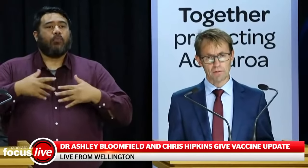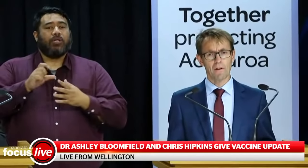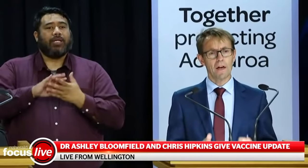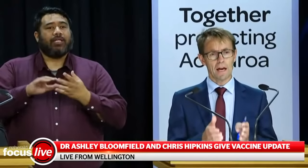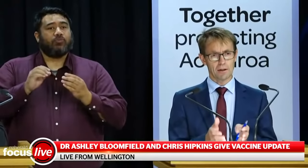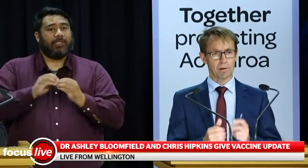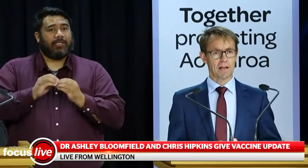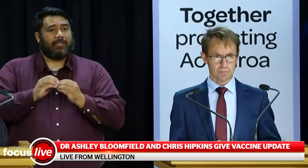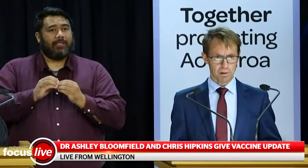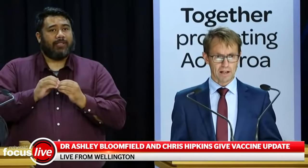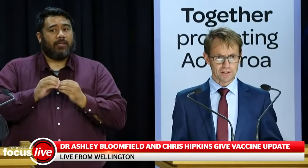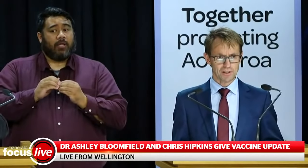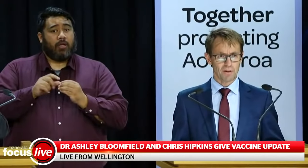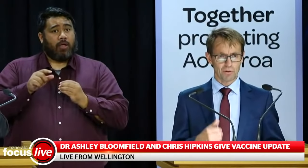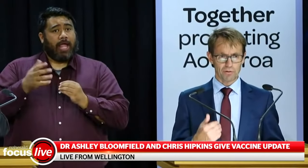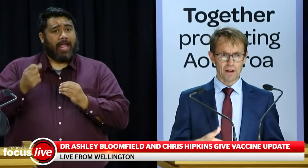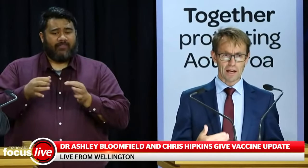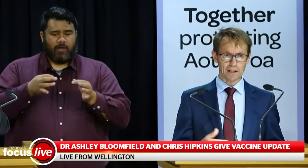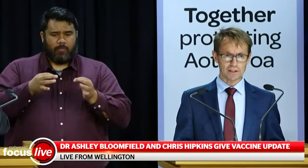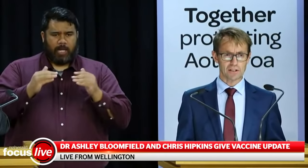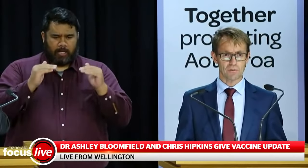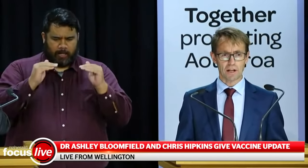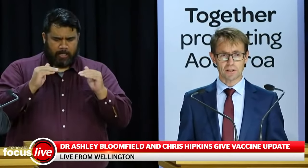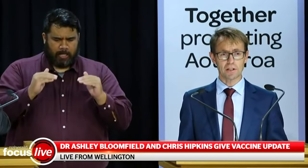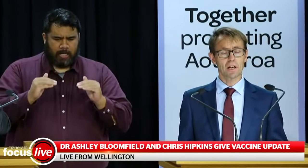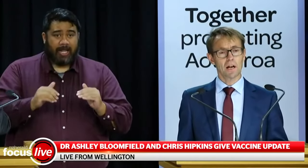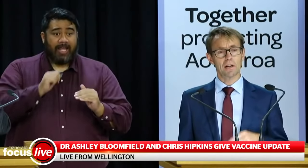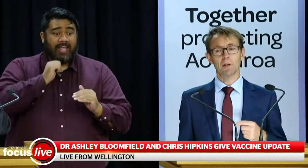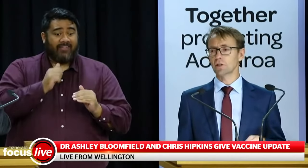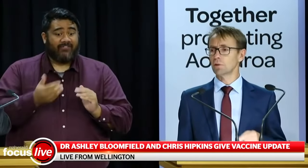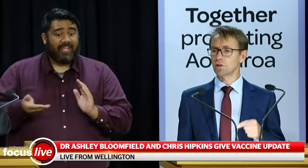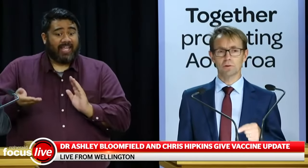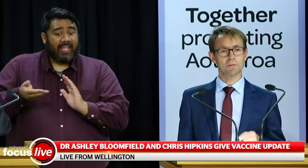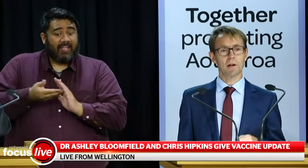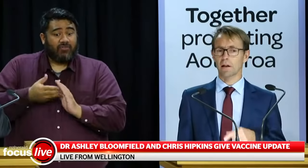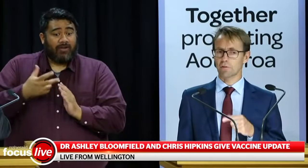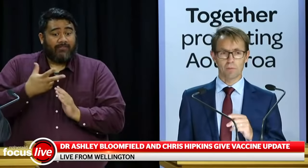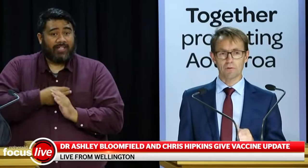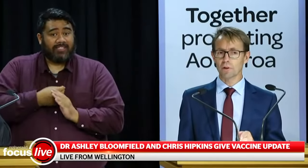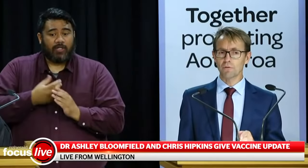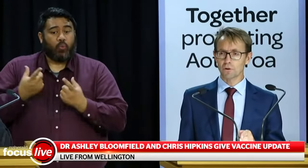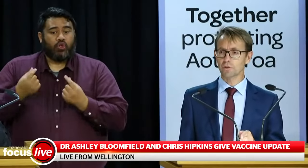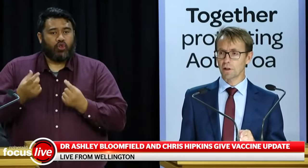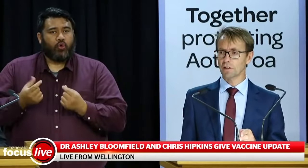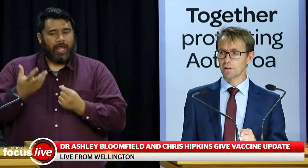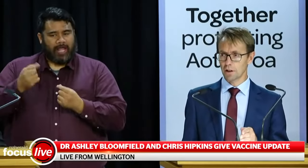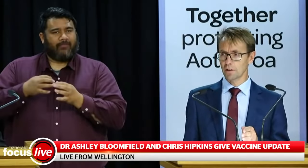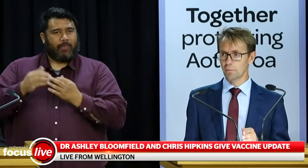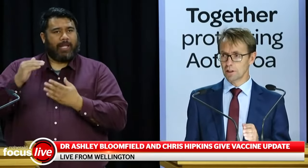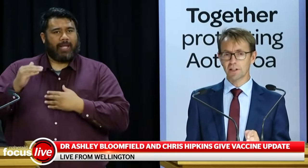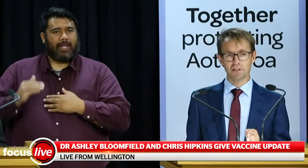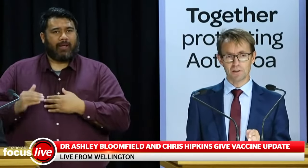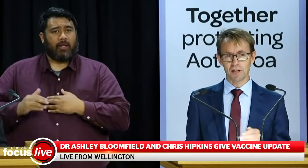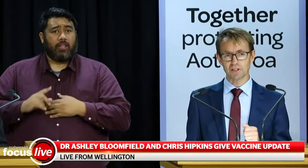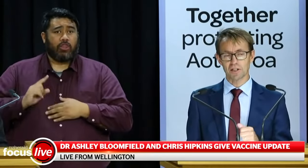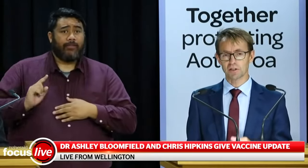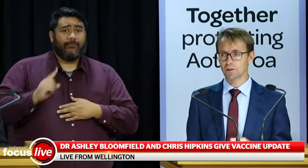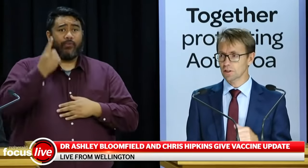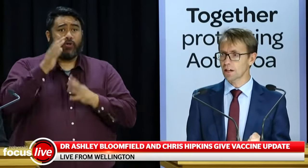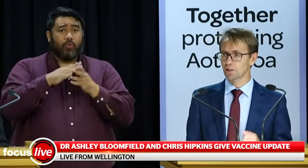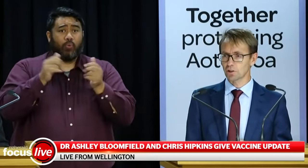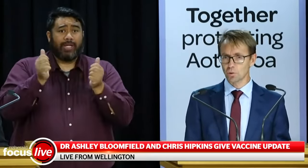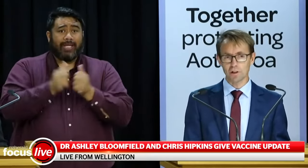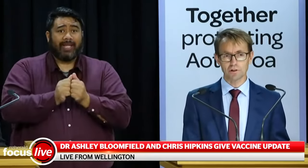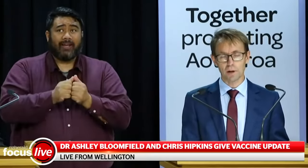do have, had a plan in place for if they had excess vaccine. And actually we saw this play out from the very first weekend that